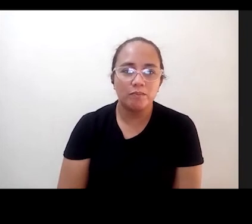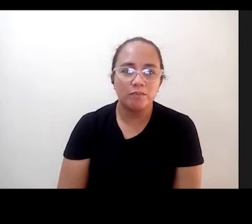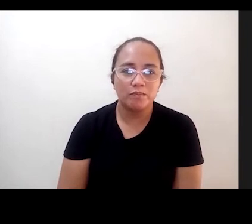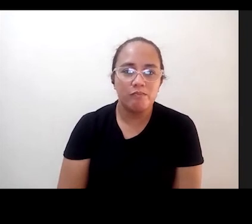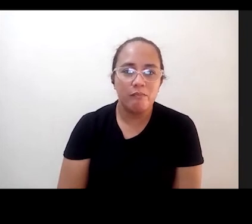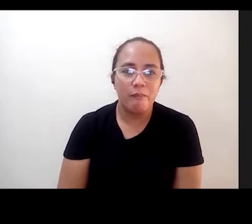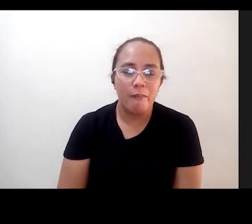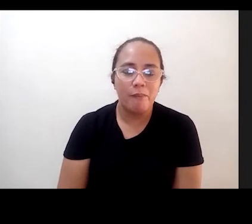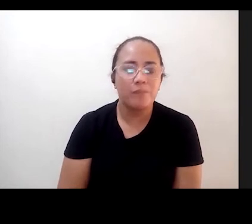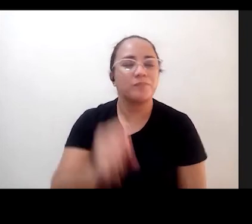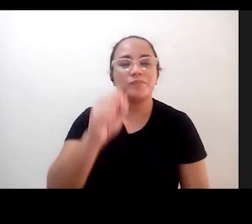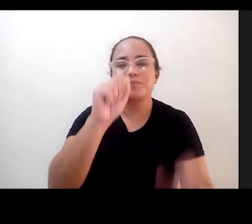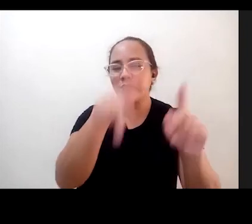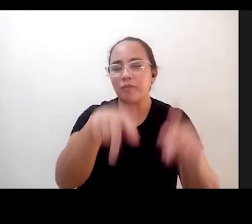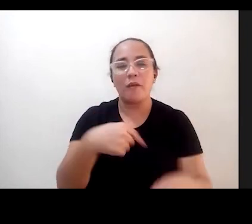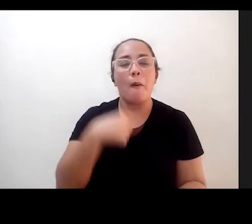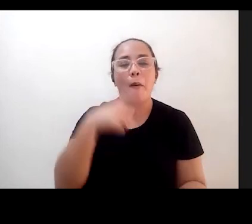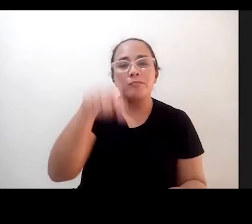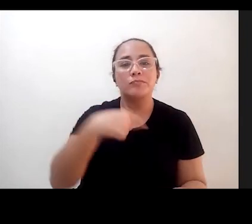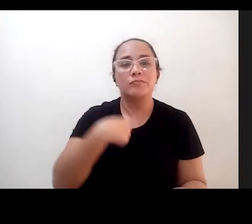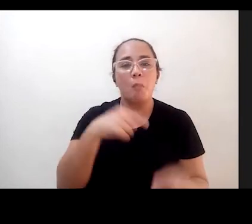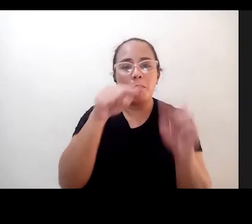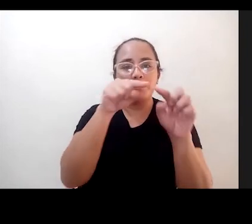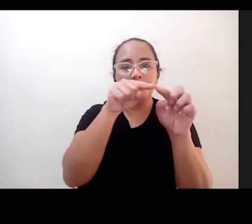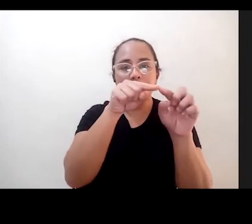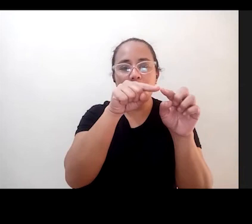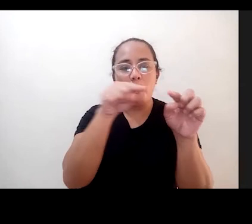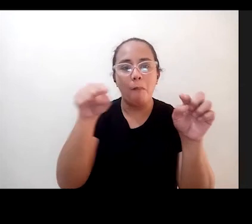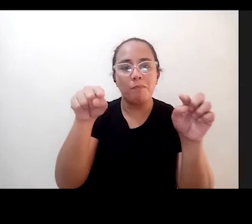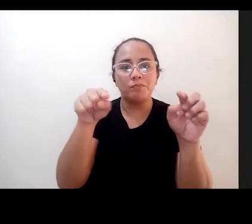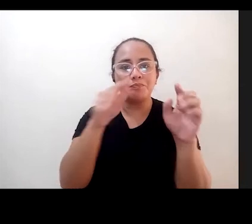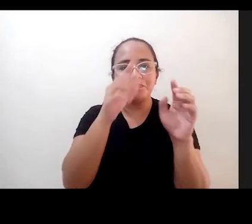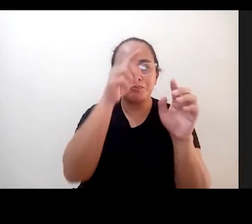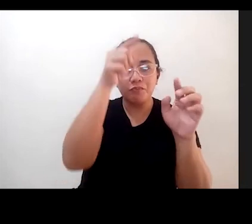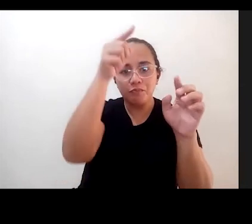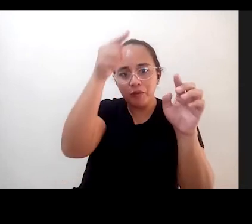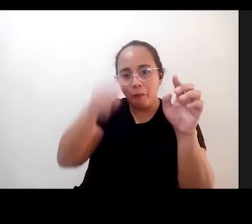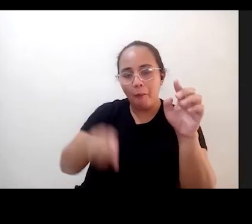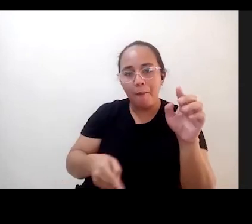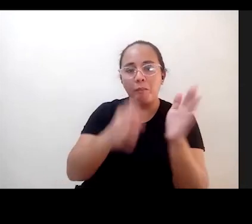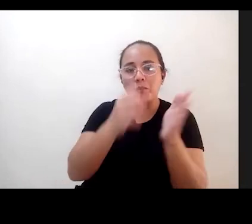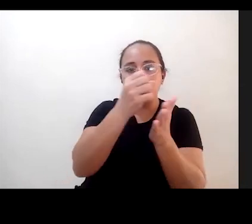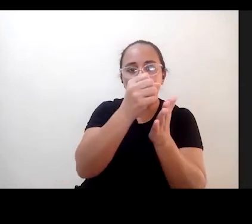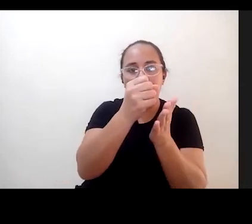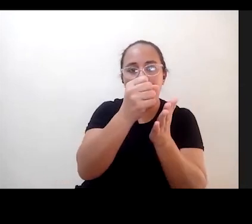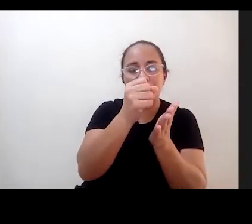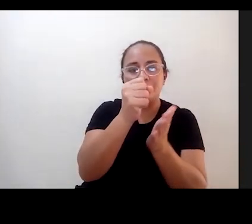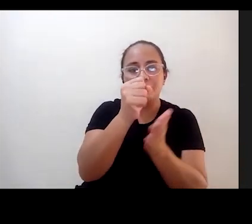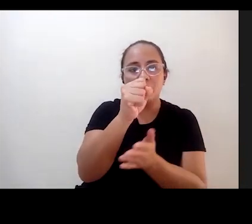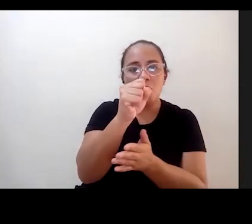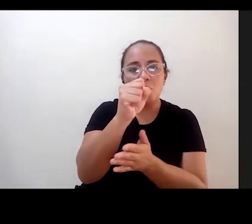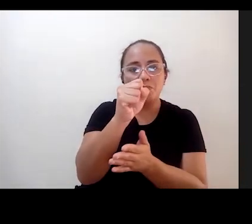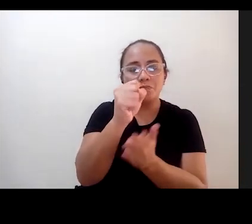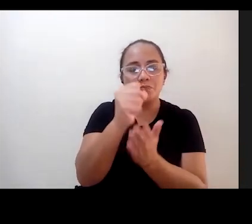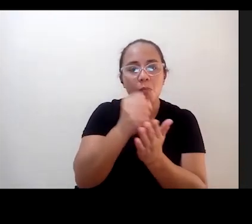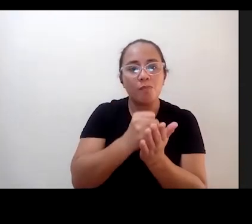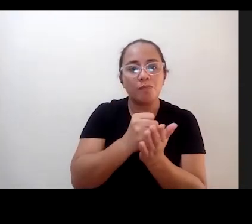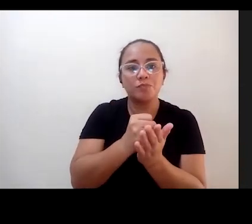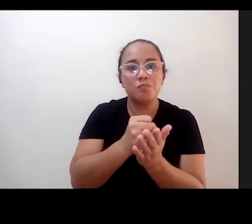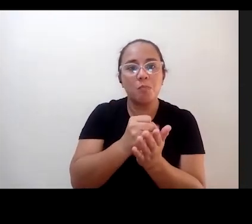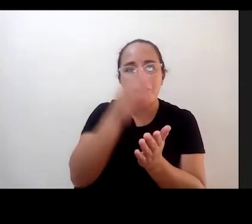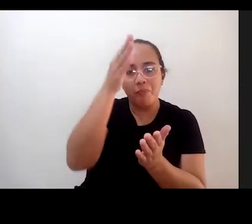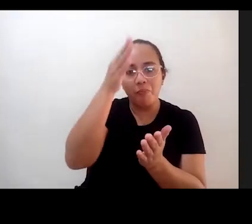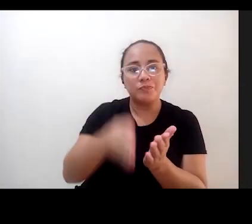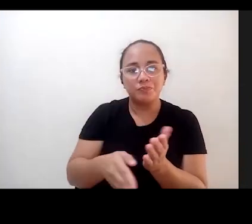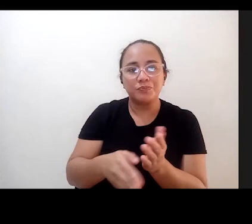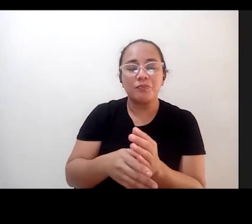Okay, there should be a line in between the subject. Yeah, we'll put a line in there. Yeah, okay.